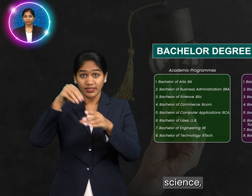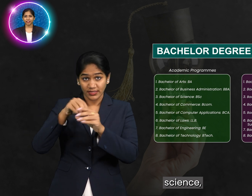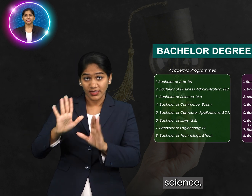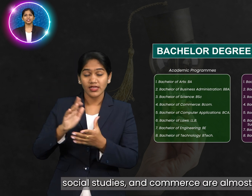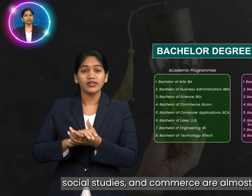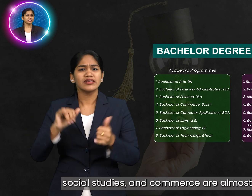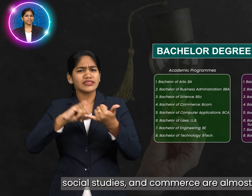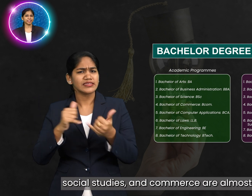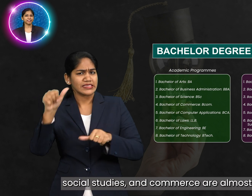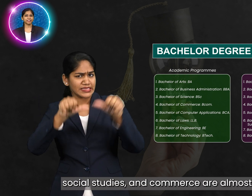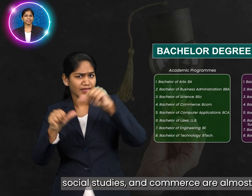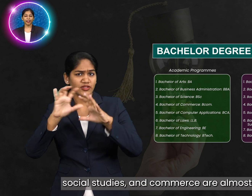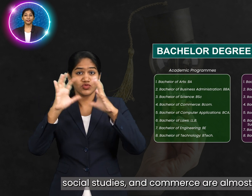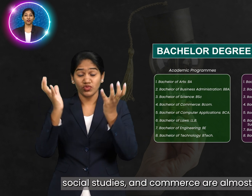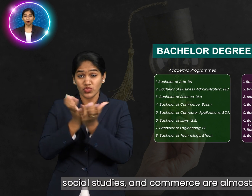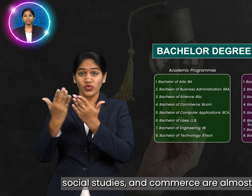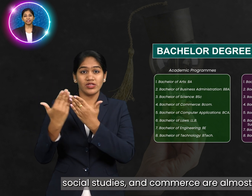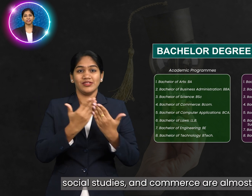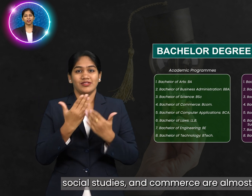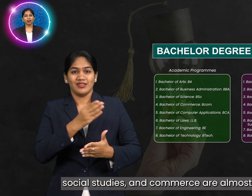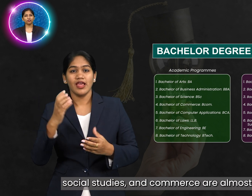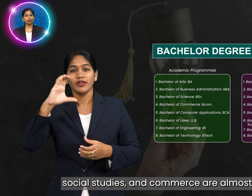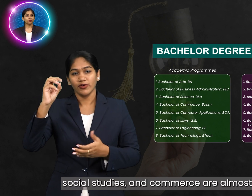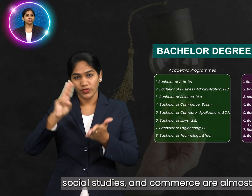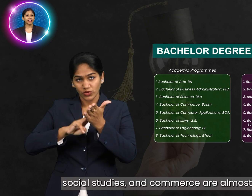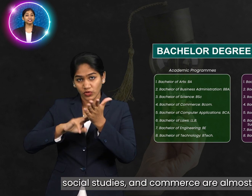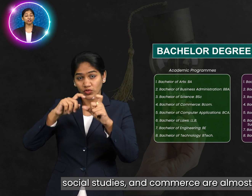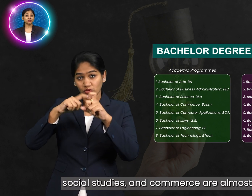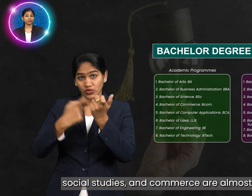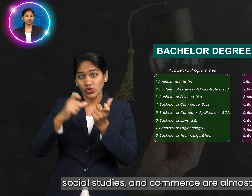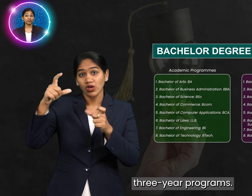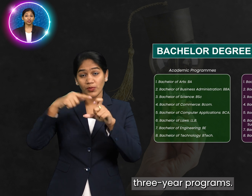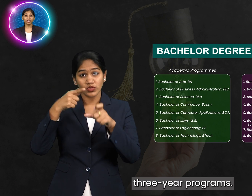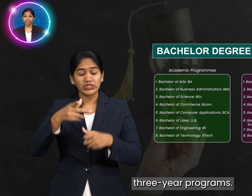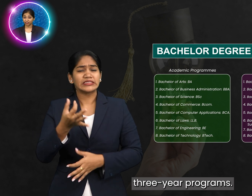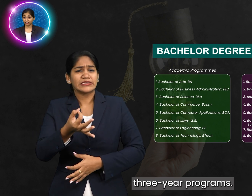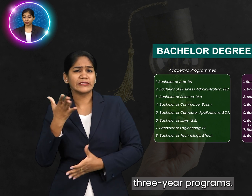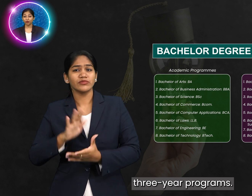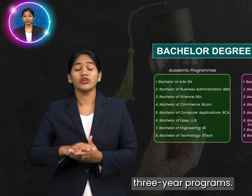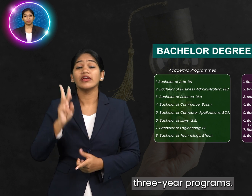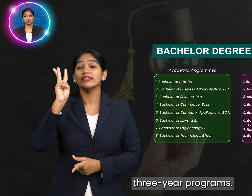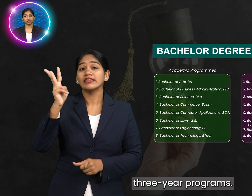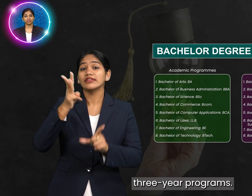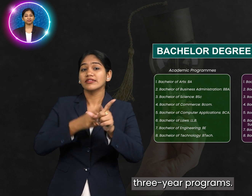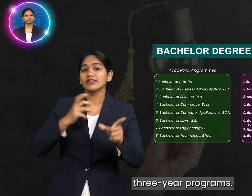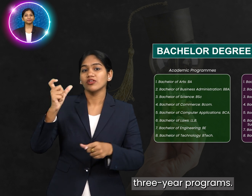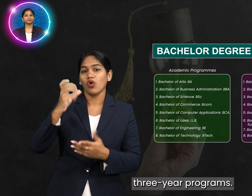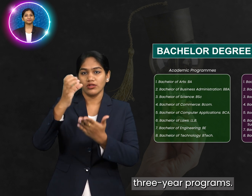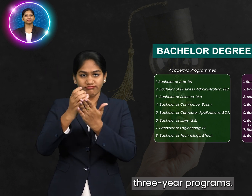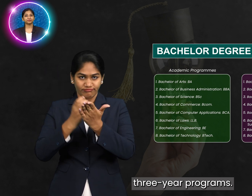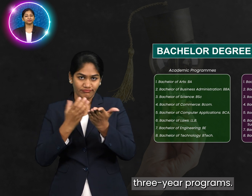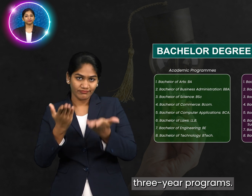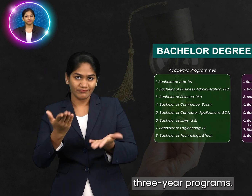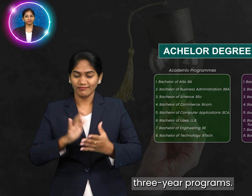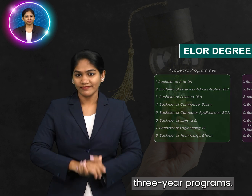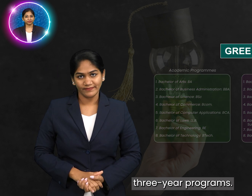science, social studies and commerce are almost exclusively 3-year programs.